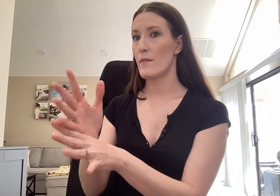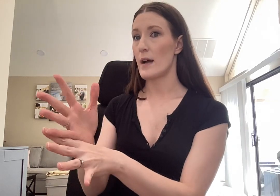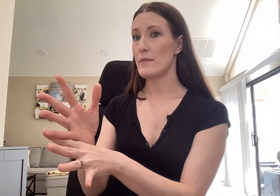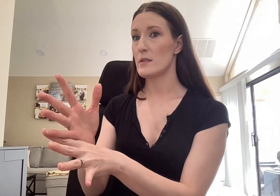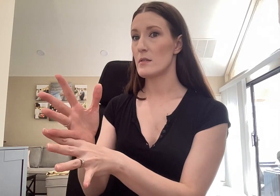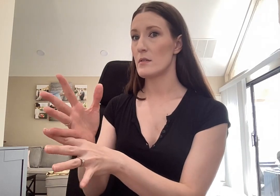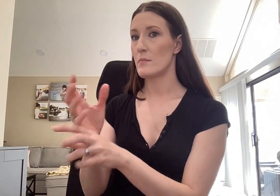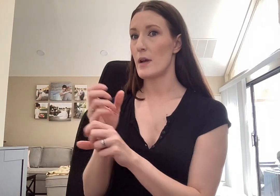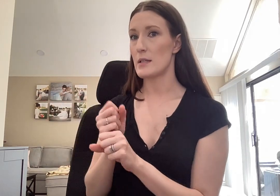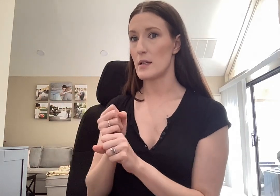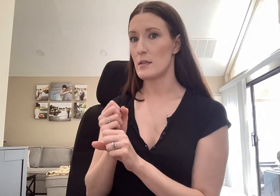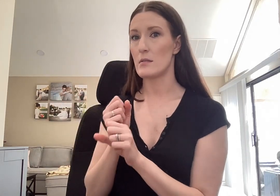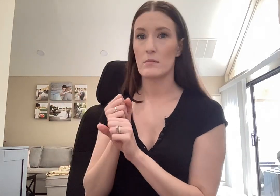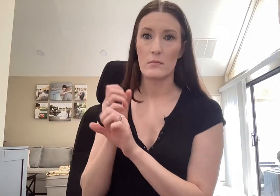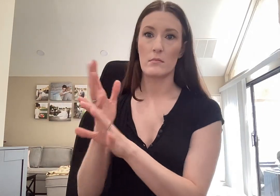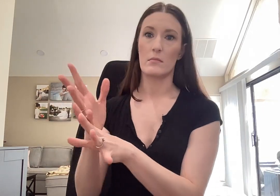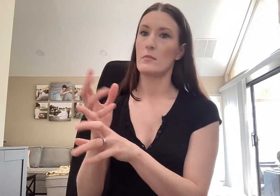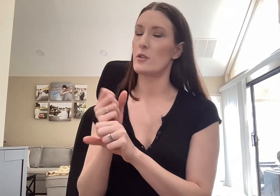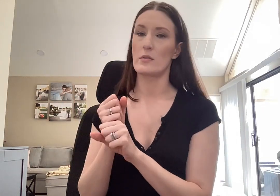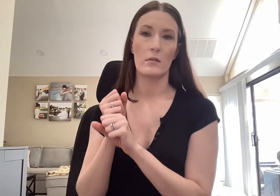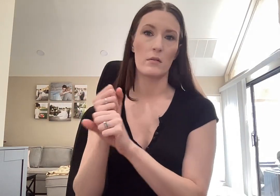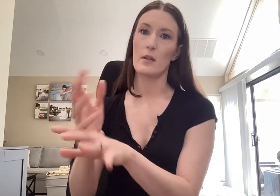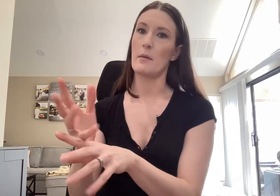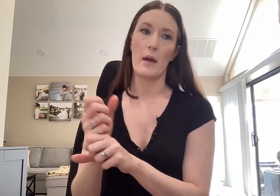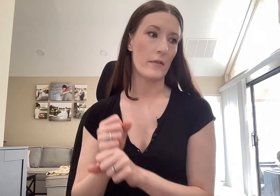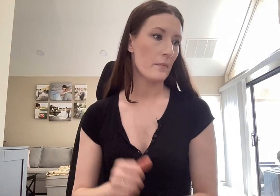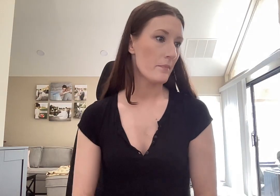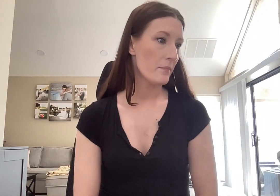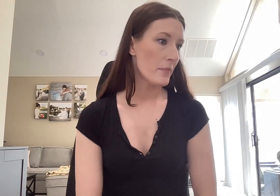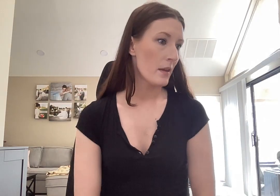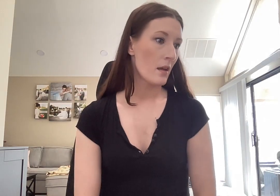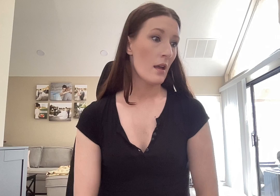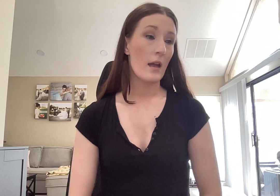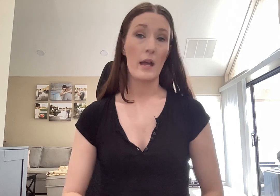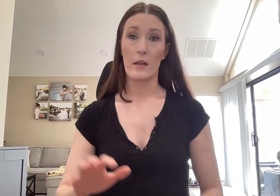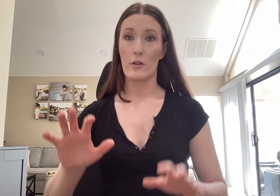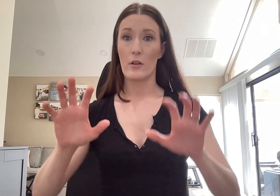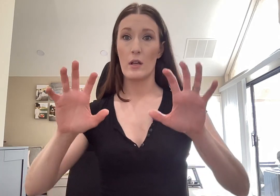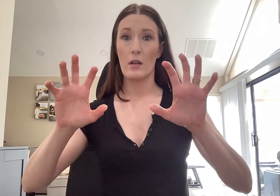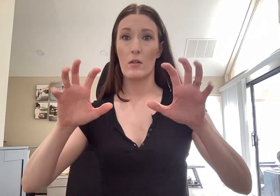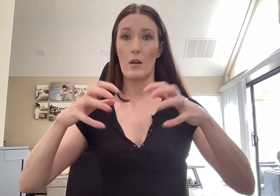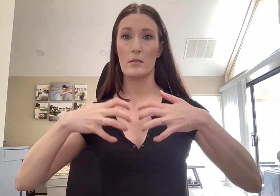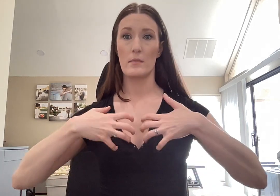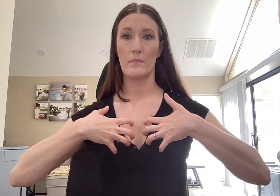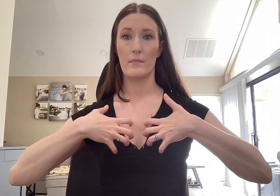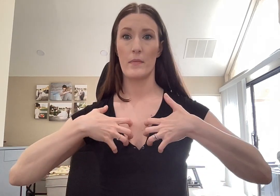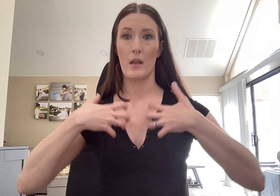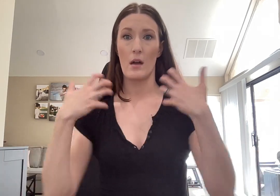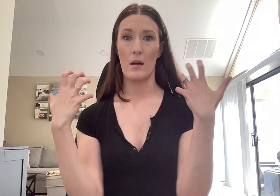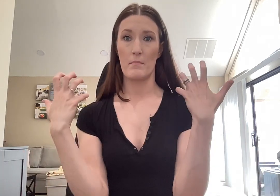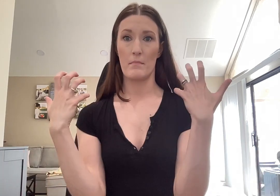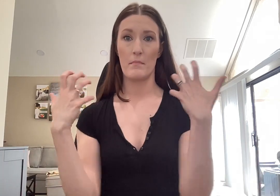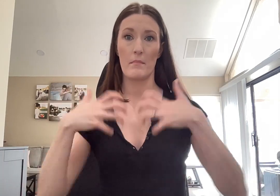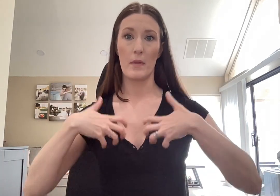fives, back to S's. You just let them have it. Angry, claws, up,